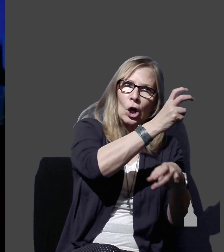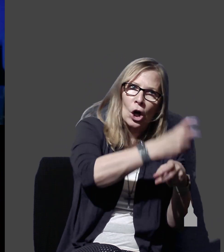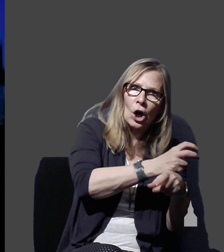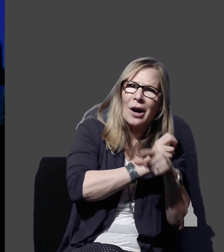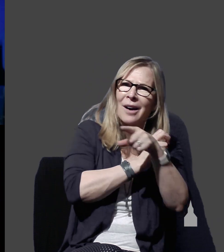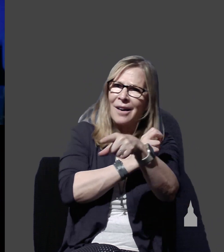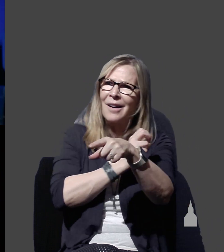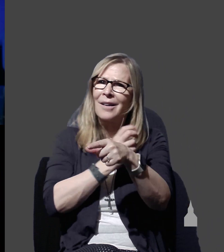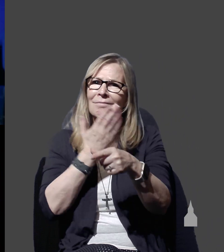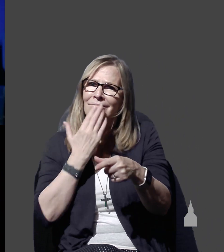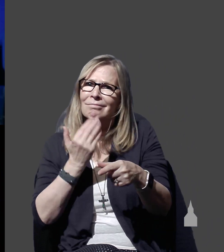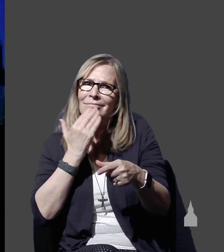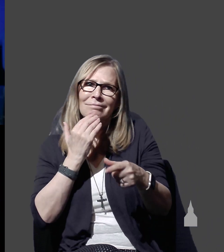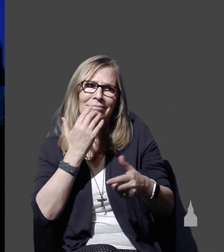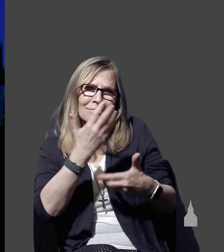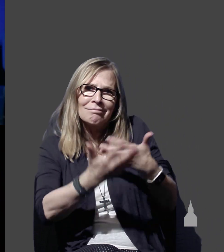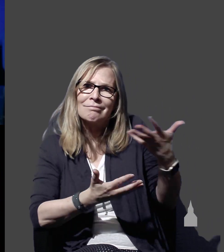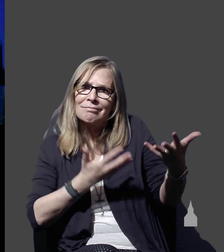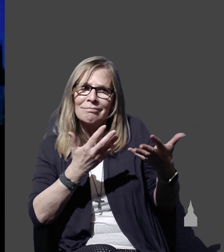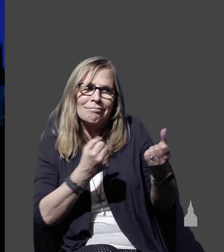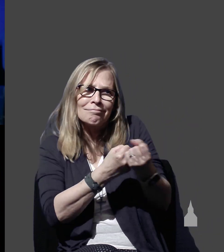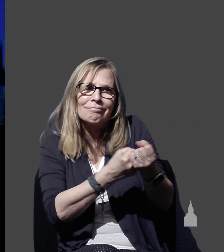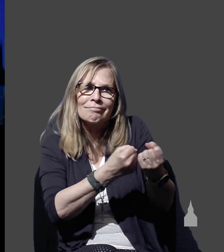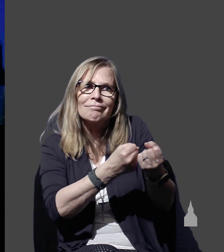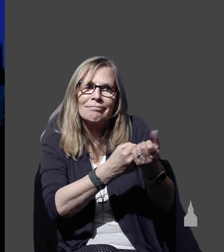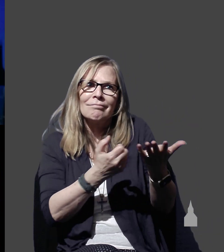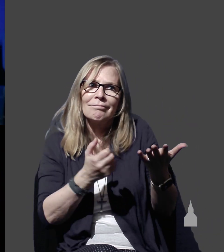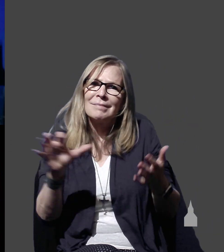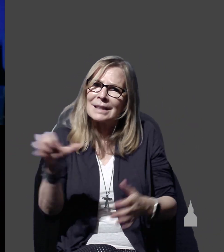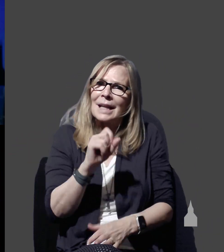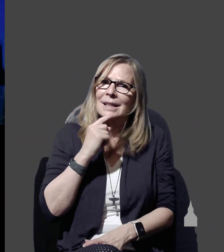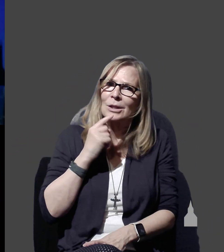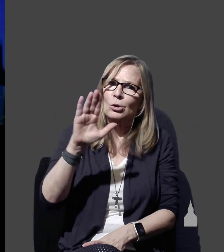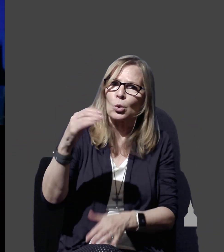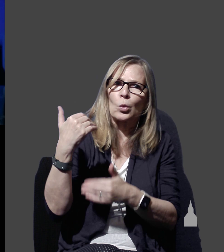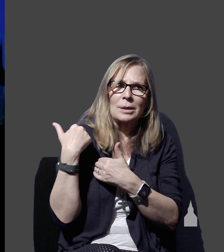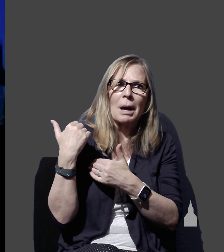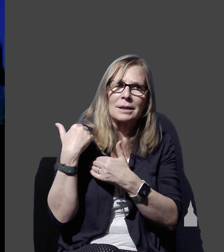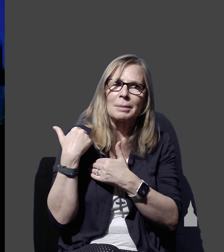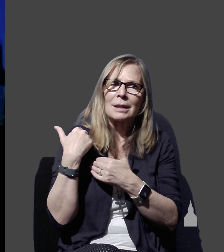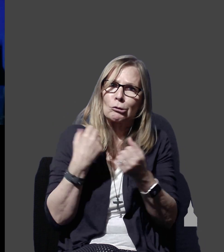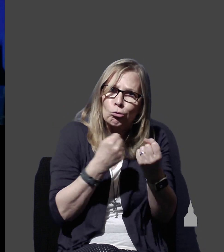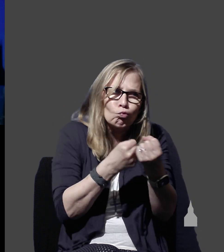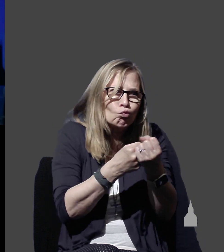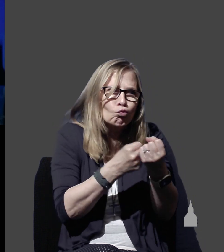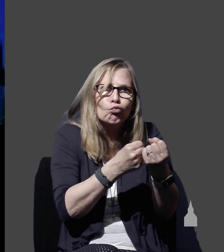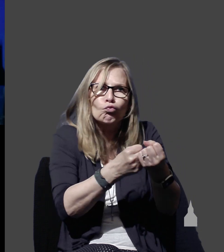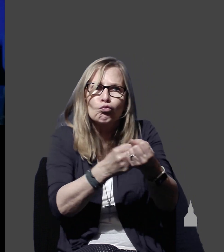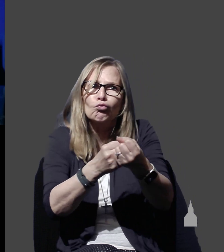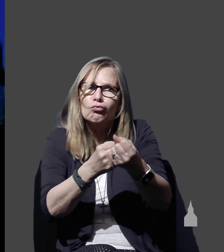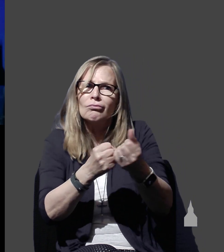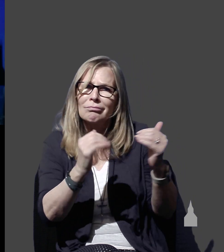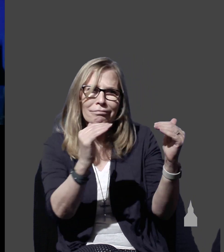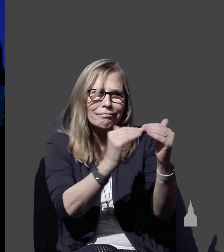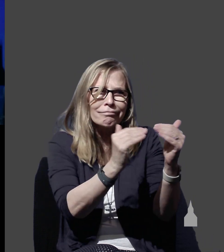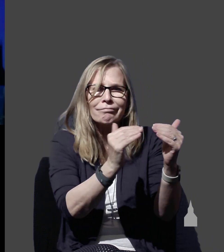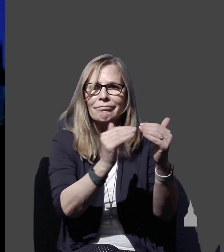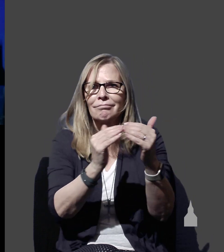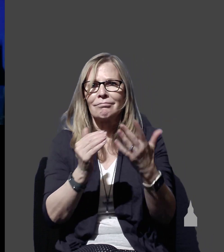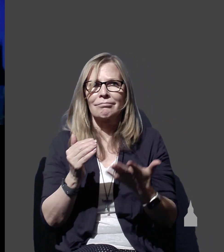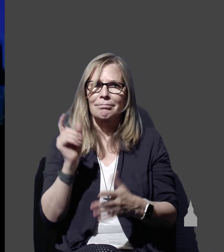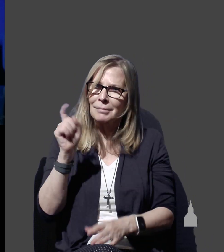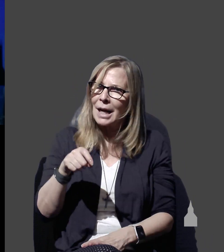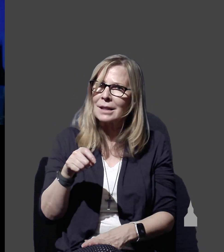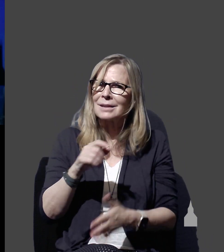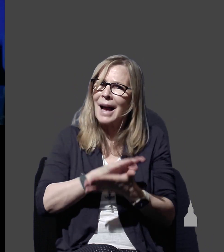you're the supervisor, the boss, you need to take seriously your responsibility to treat those beneath you with justice and